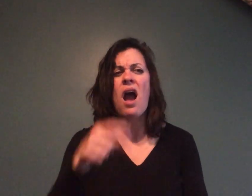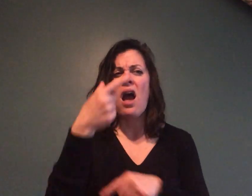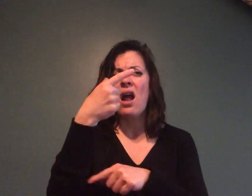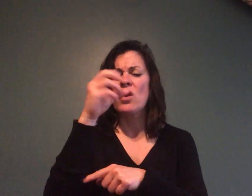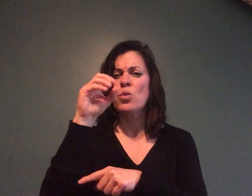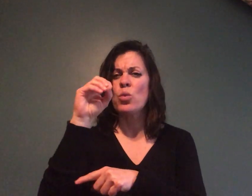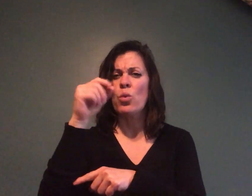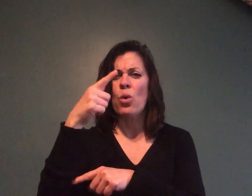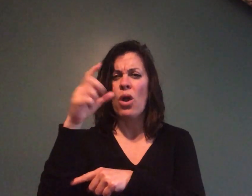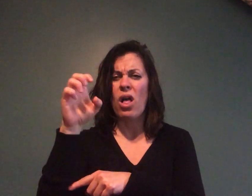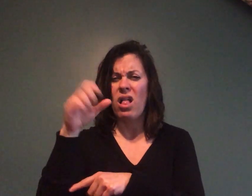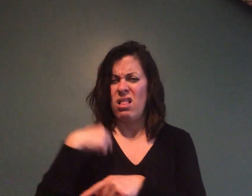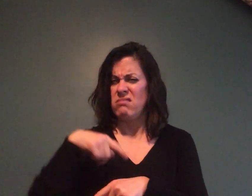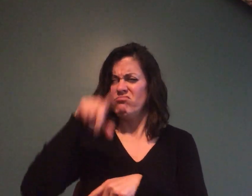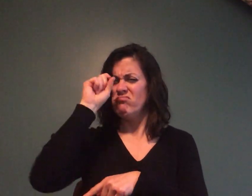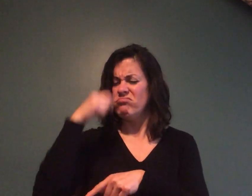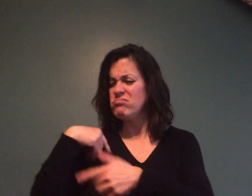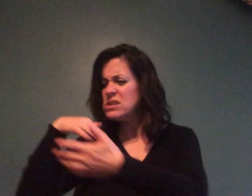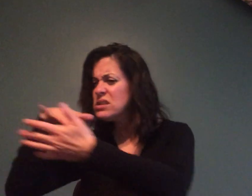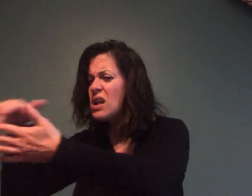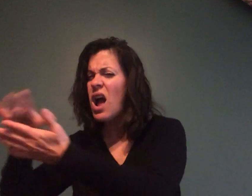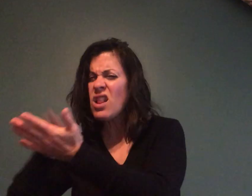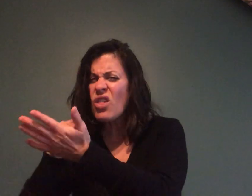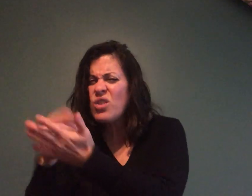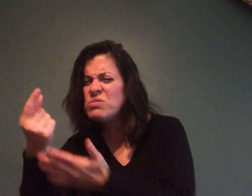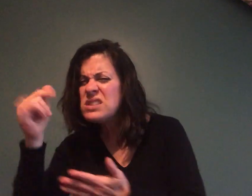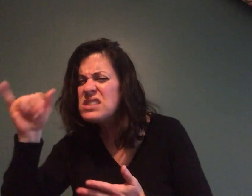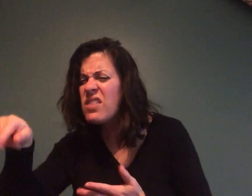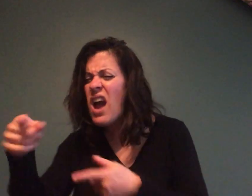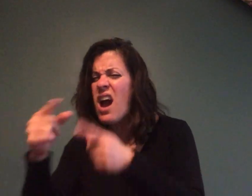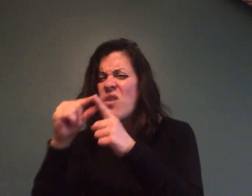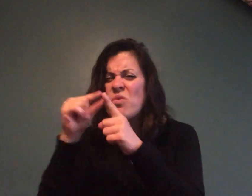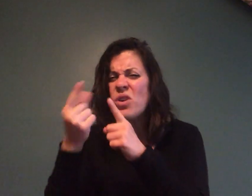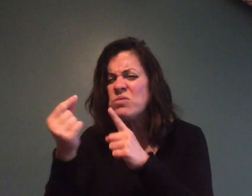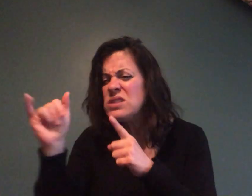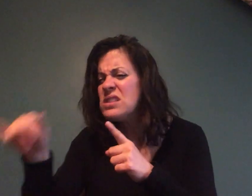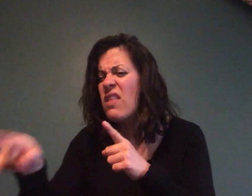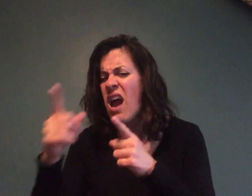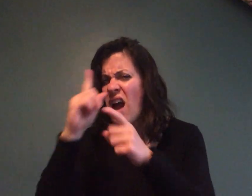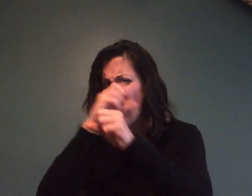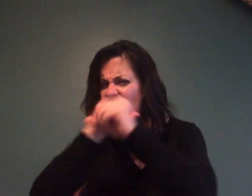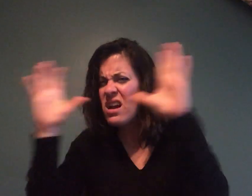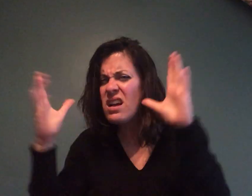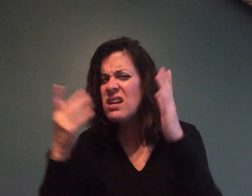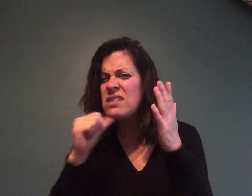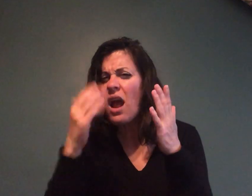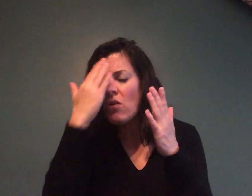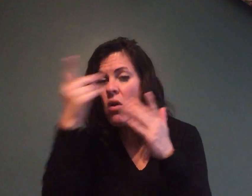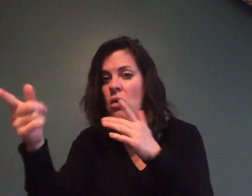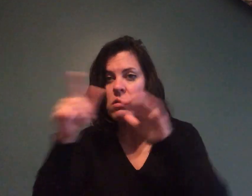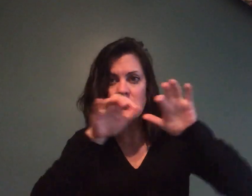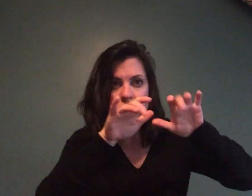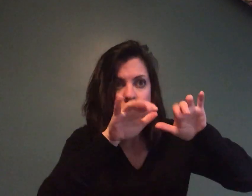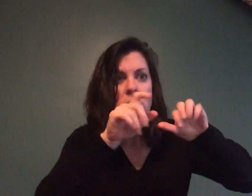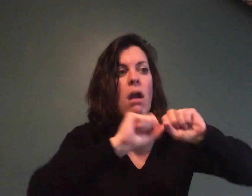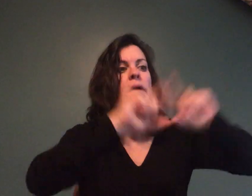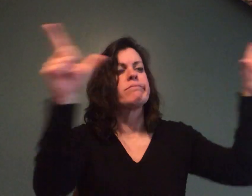So I'll leave it up to you to do your own Googling if you want. Not a requirement, but we're just trying to get everybody to